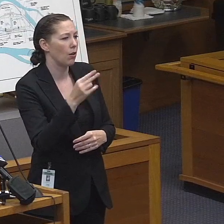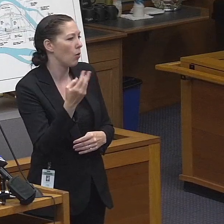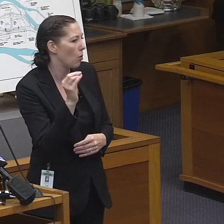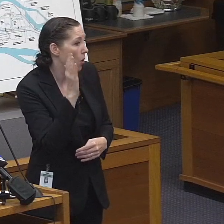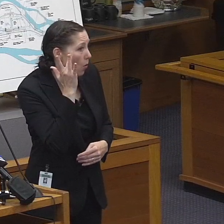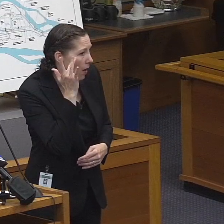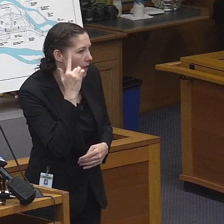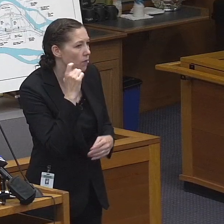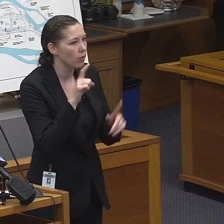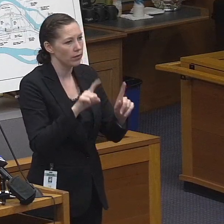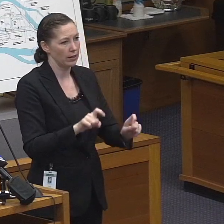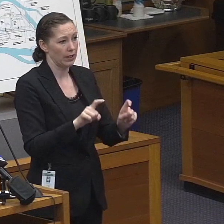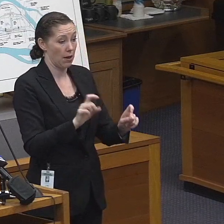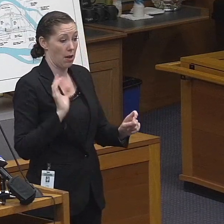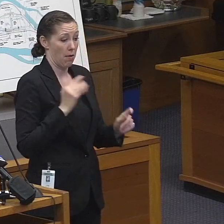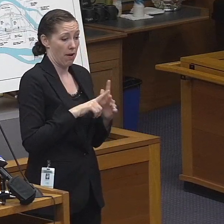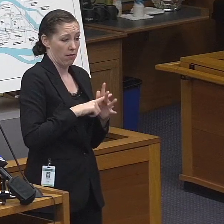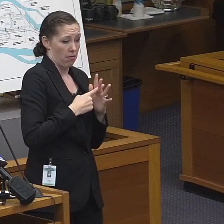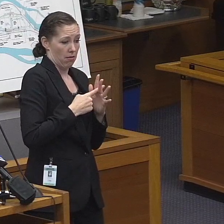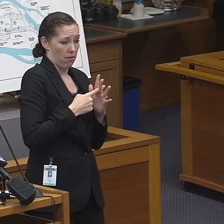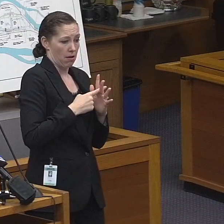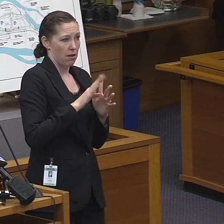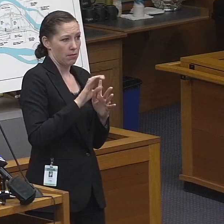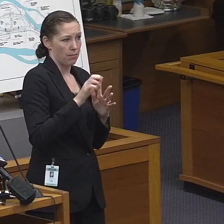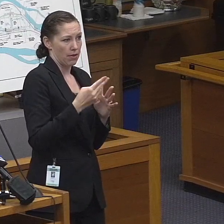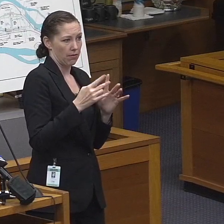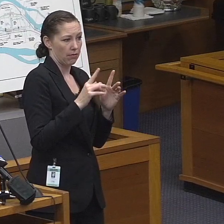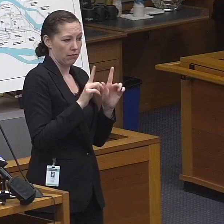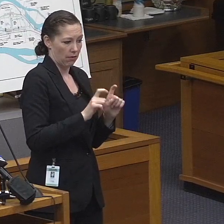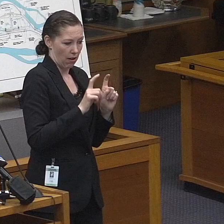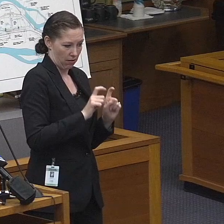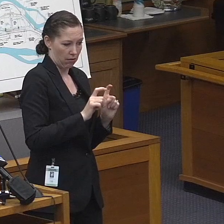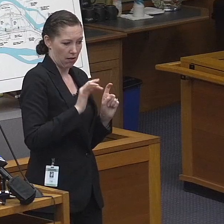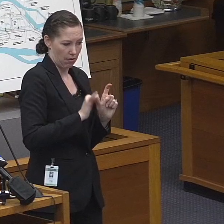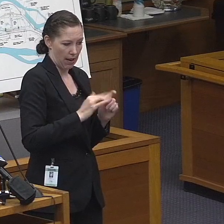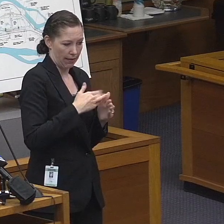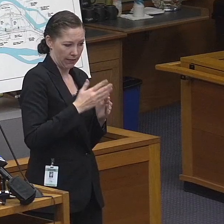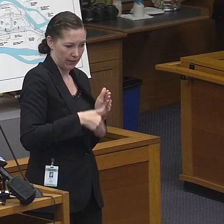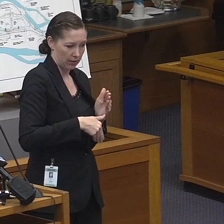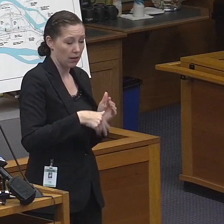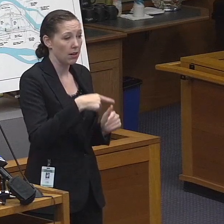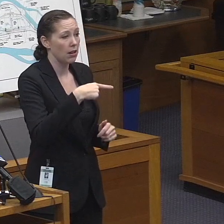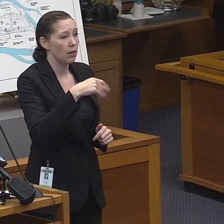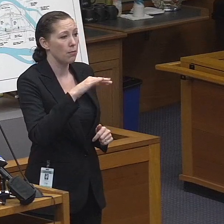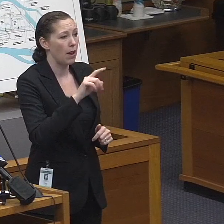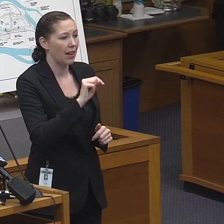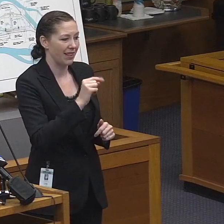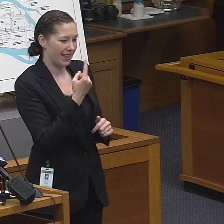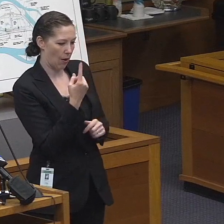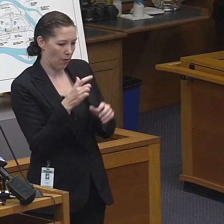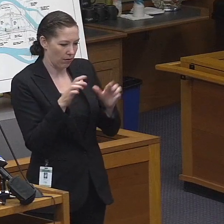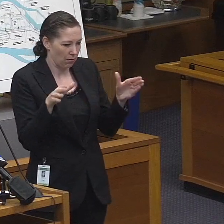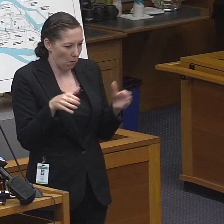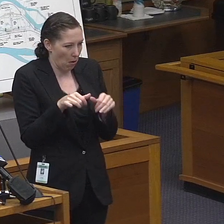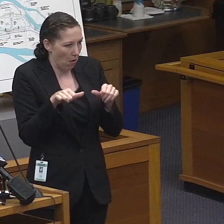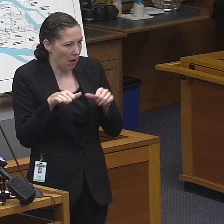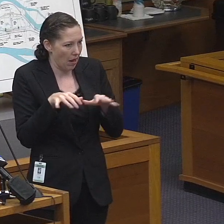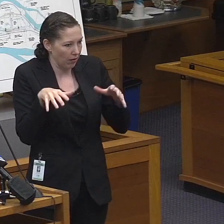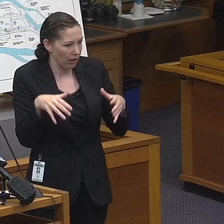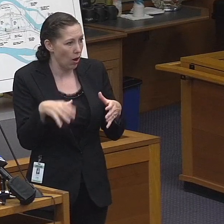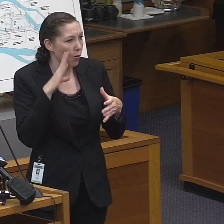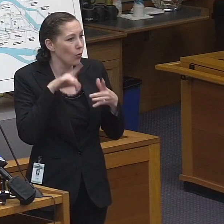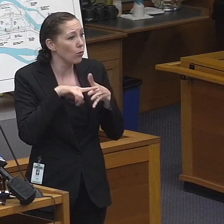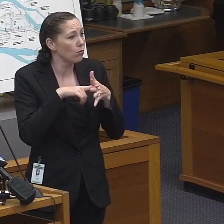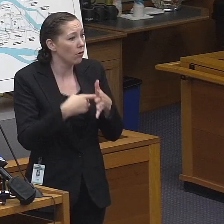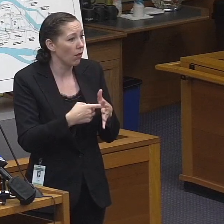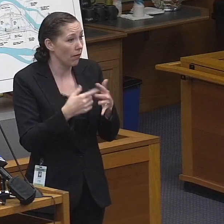bench testing is almost complete, and the pilot testing out in the field will start this week. So we're going as quickly as we can,